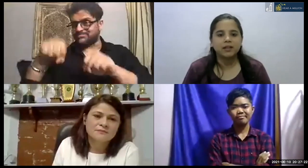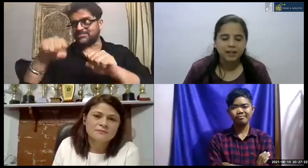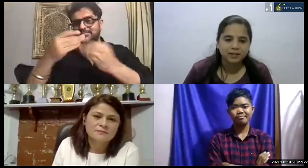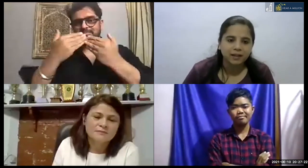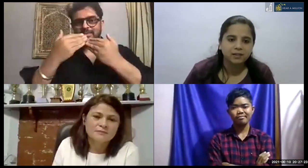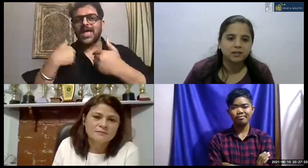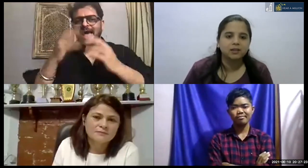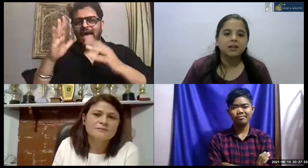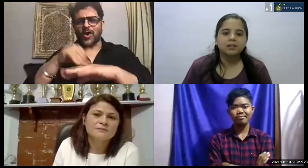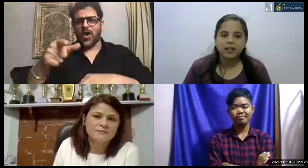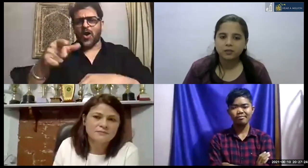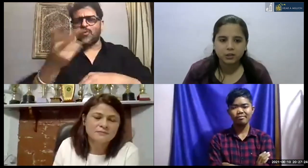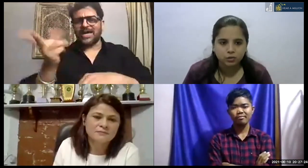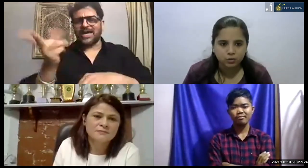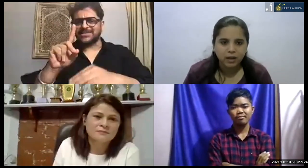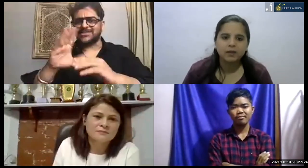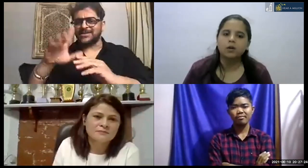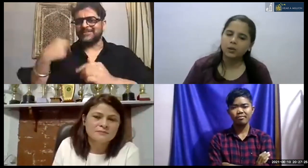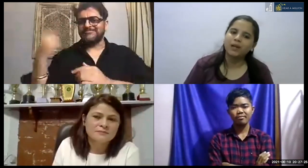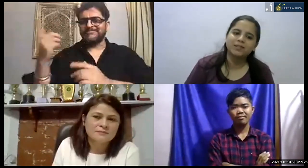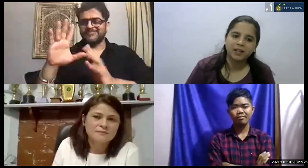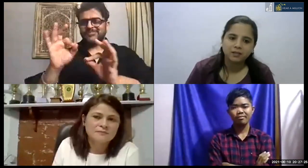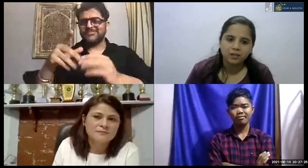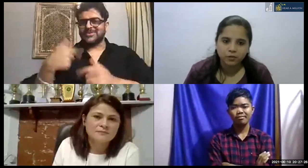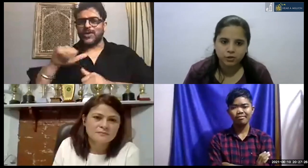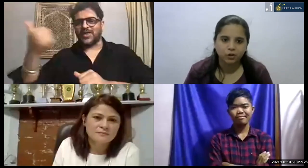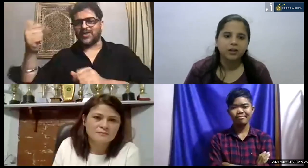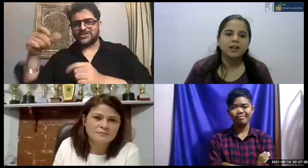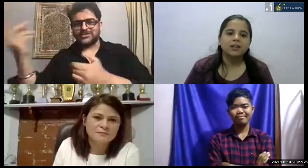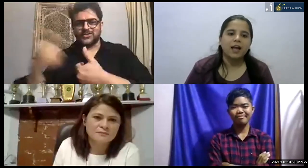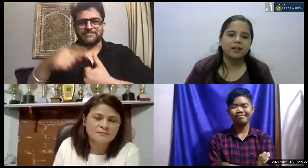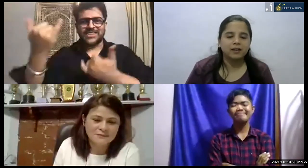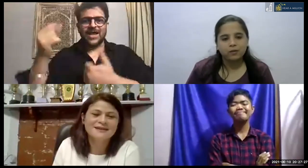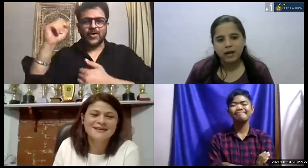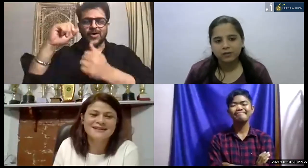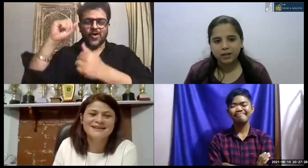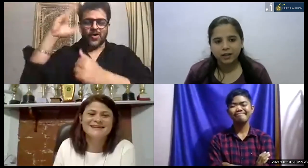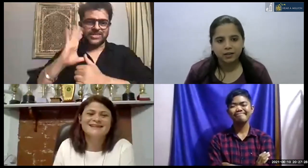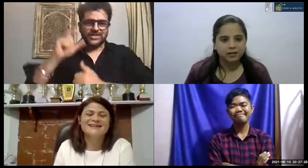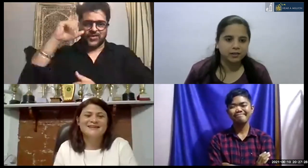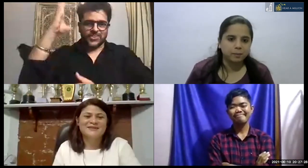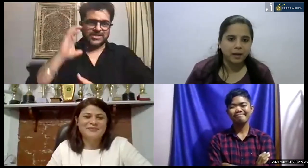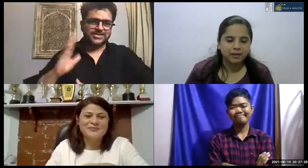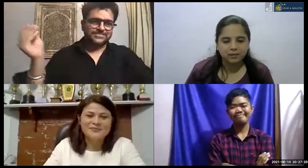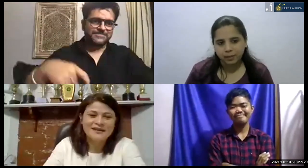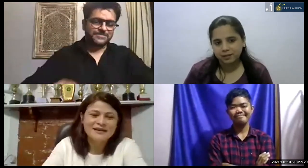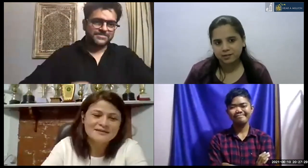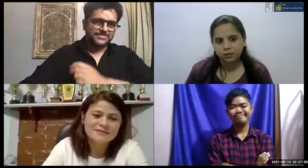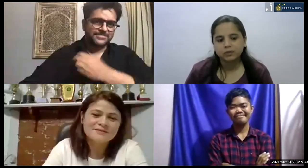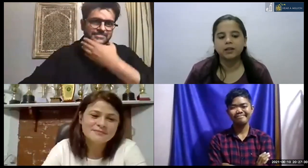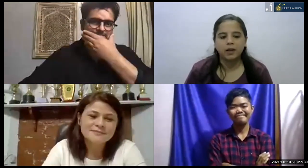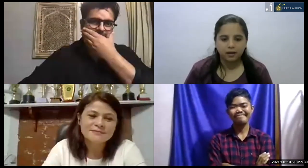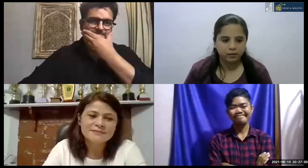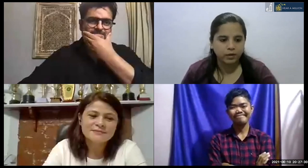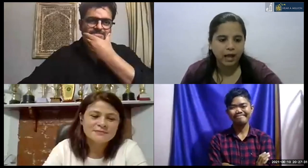visuals and the needs and the things we need to do. I will call you once again for sure. And I would have the, another panelist